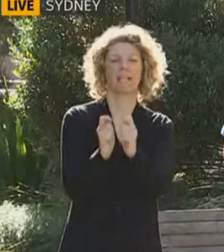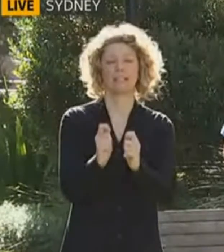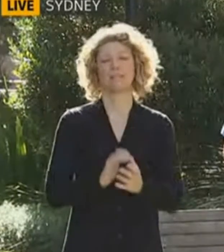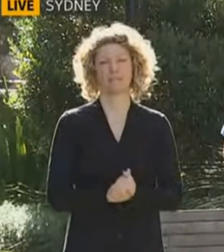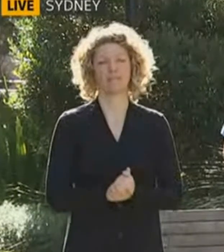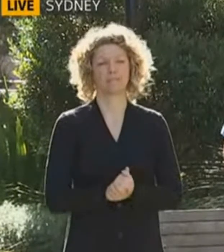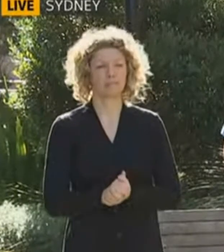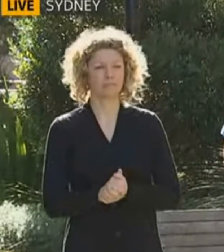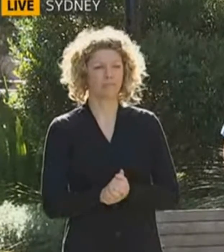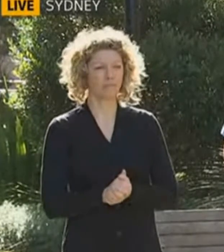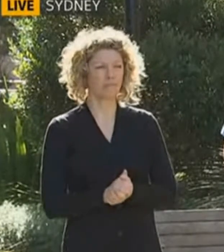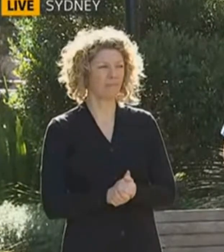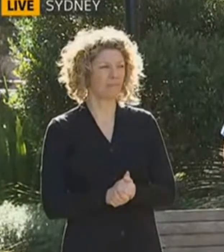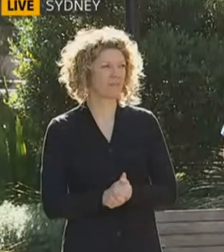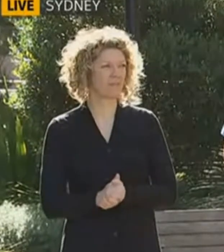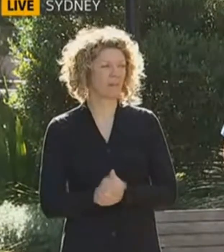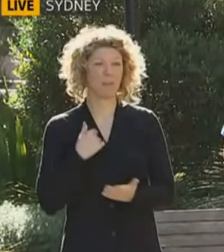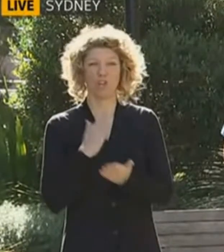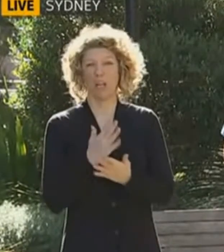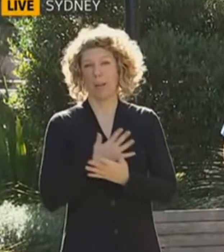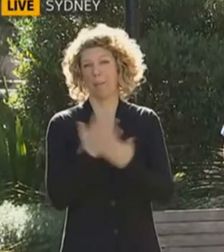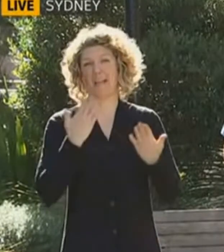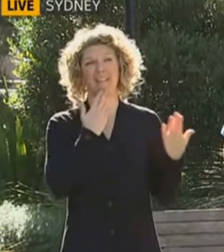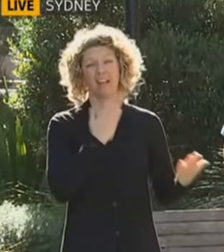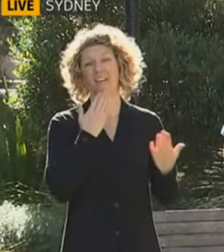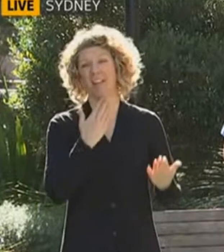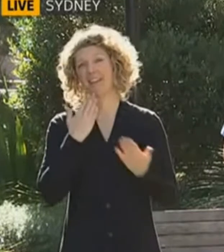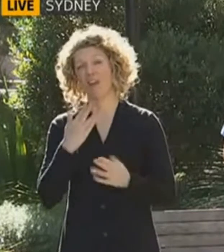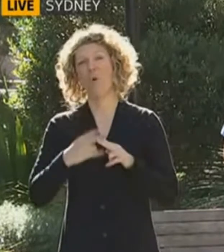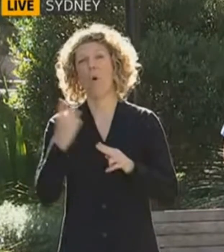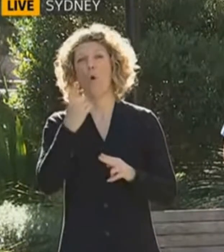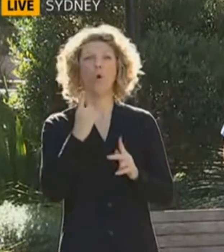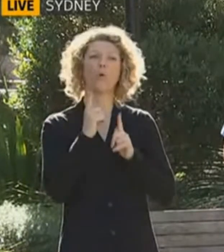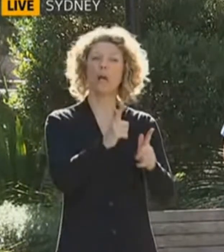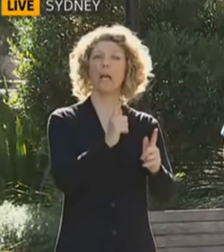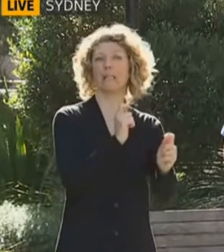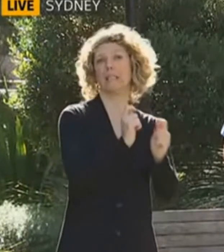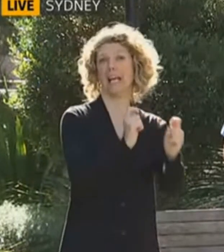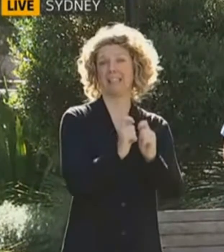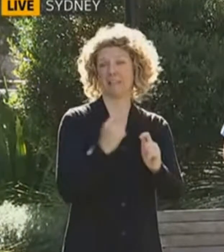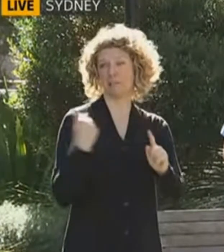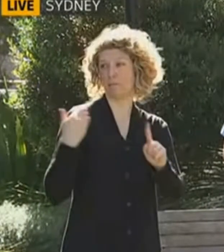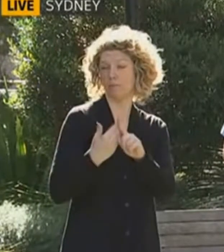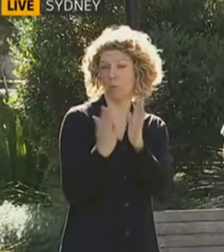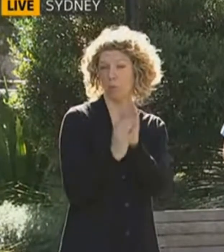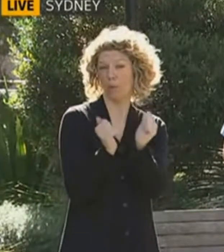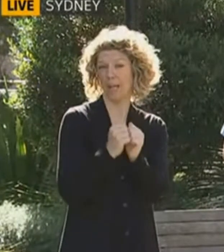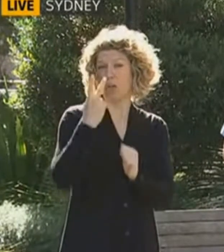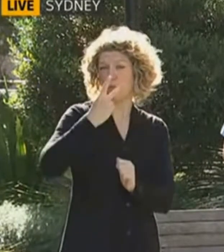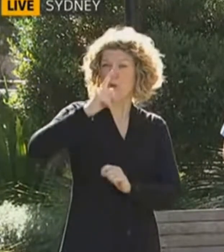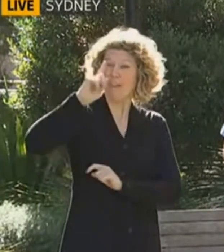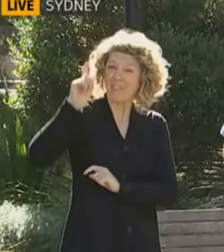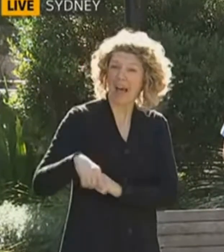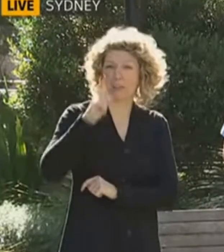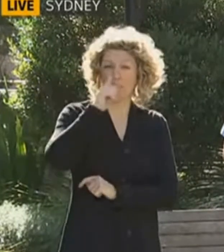so pleased and deeply grateful for the number of people coming forward to get tested. Even on the weekend, we saw nearly 12,000 people get tested overnight,